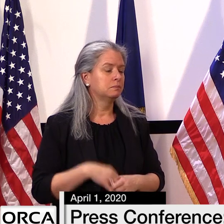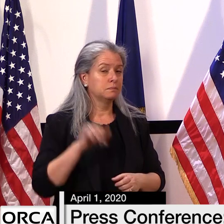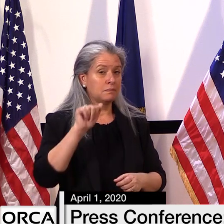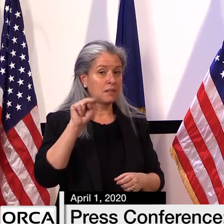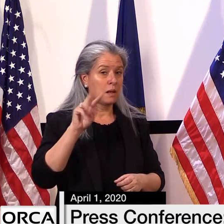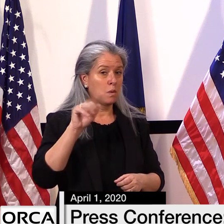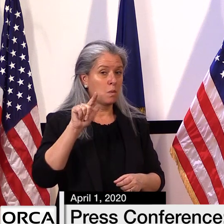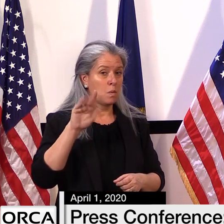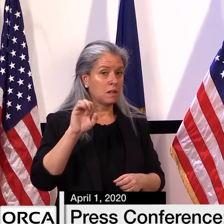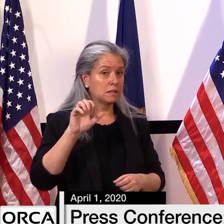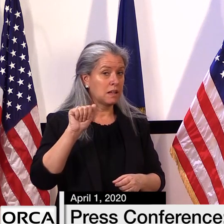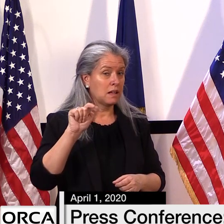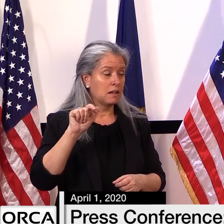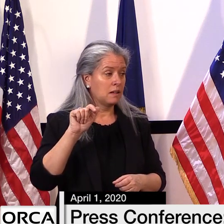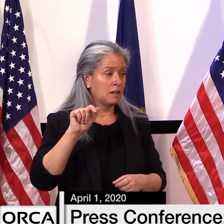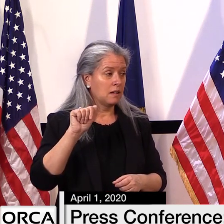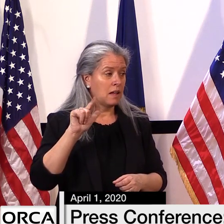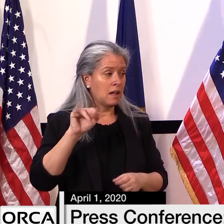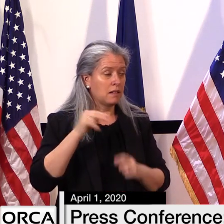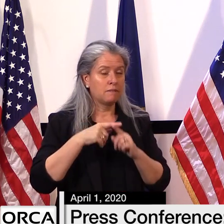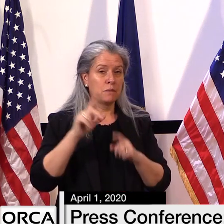Ann Wallace Allen, Digger.